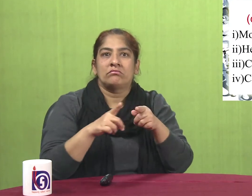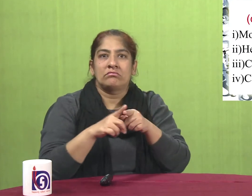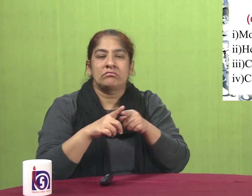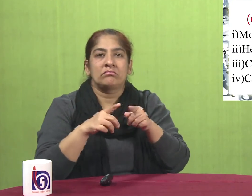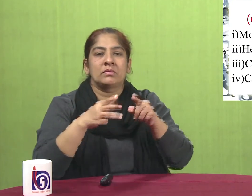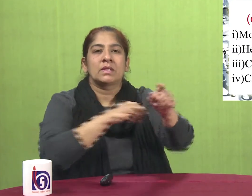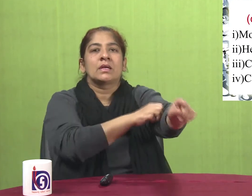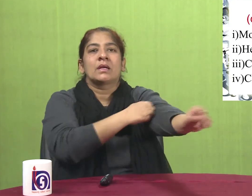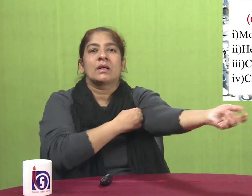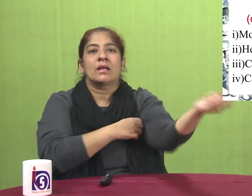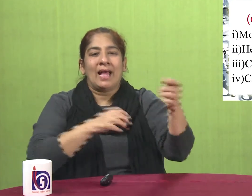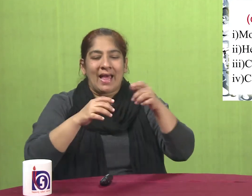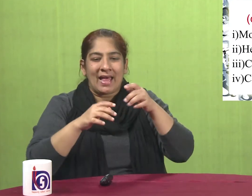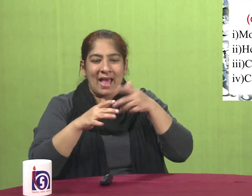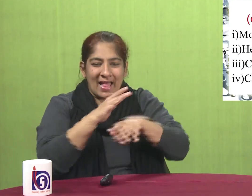crop insurance,